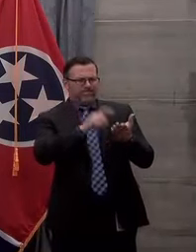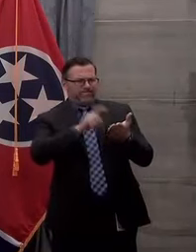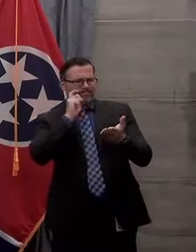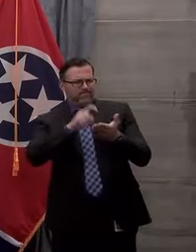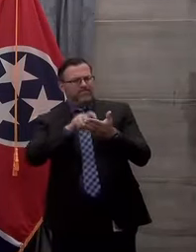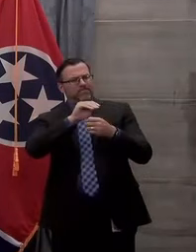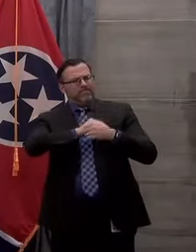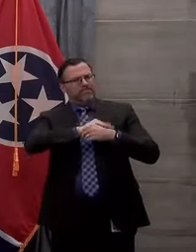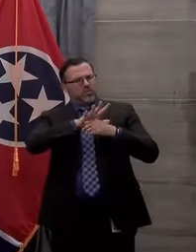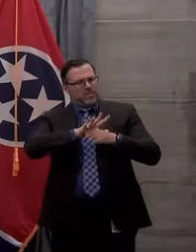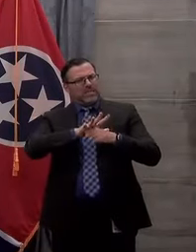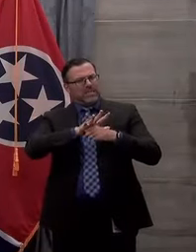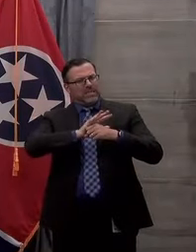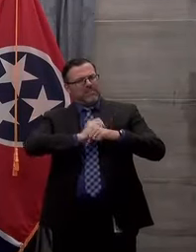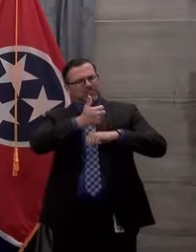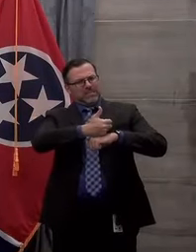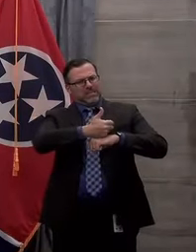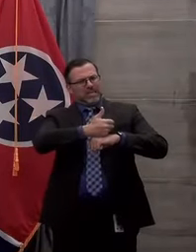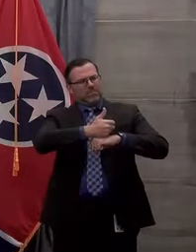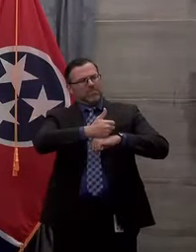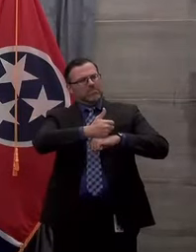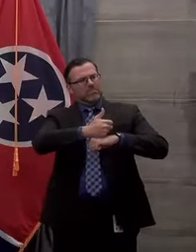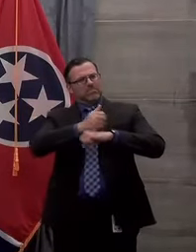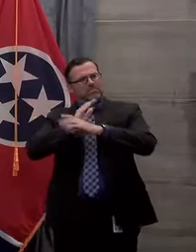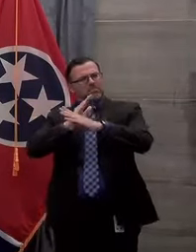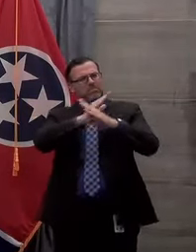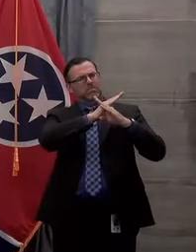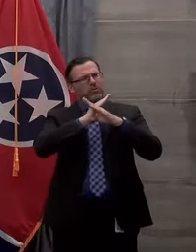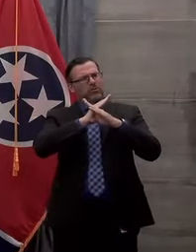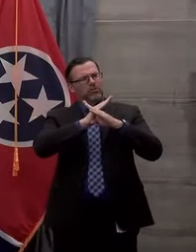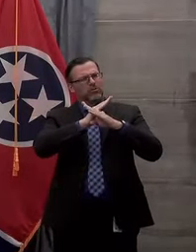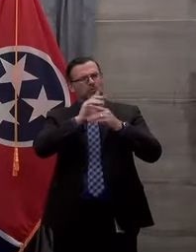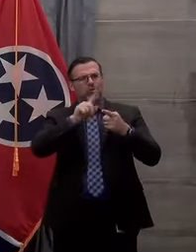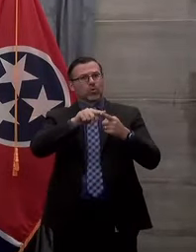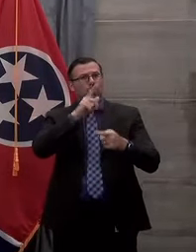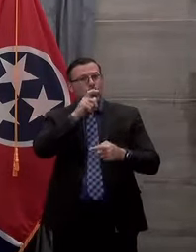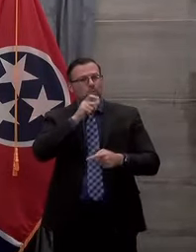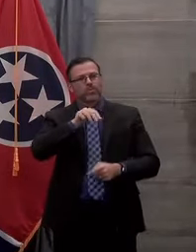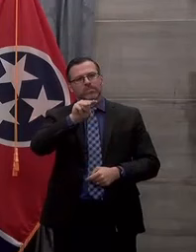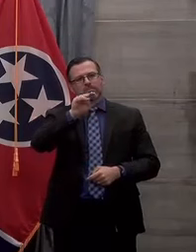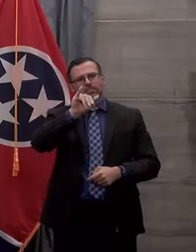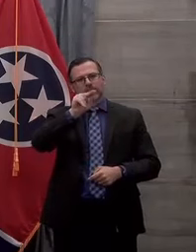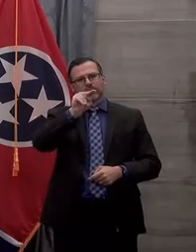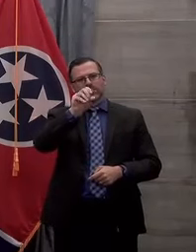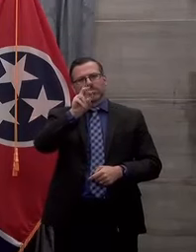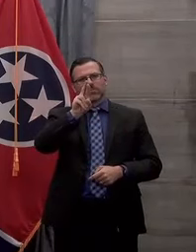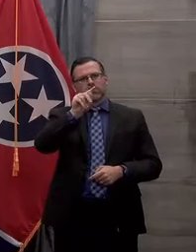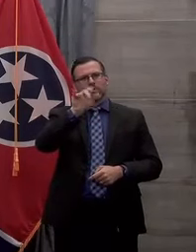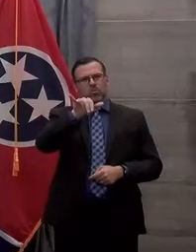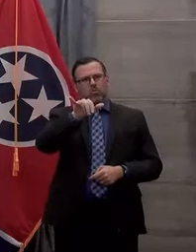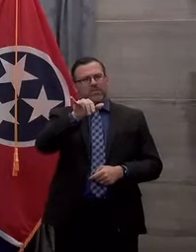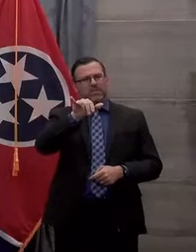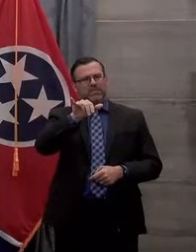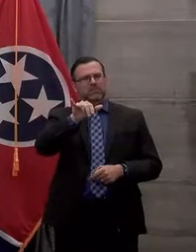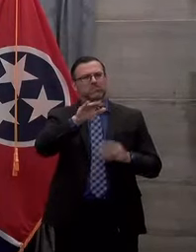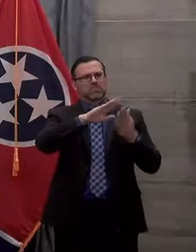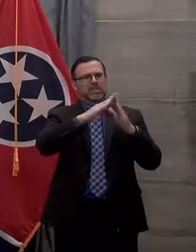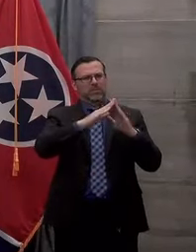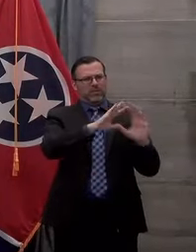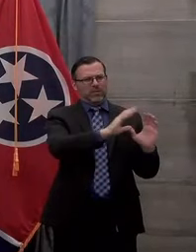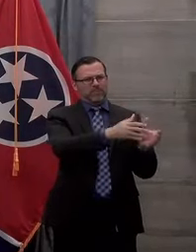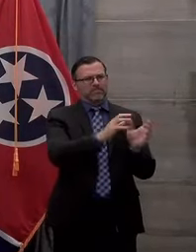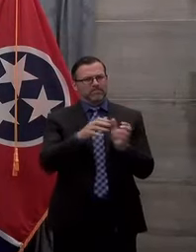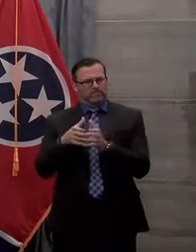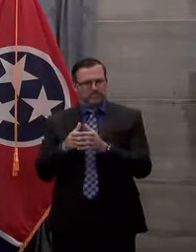particularly barriers to minority communities. And we've made a great effort to be thoughtful in